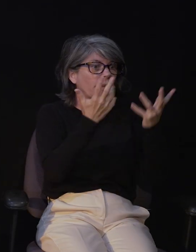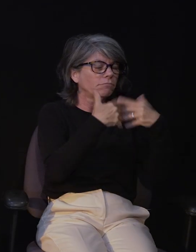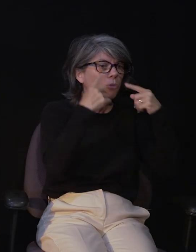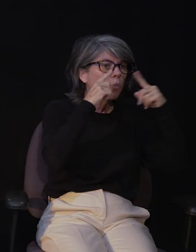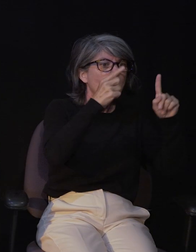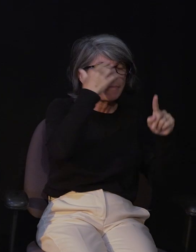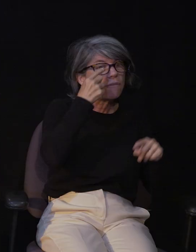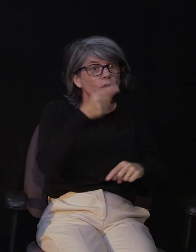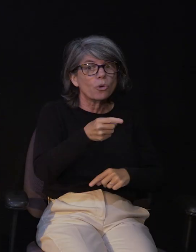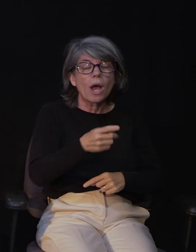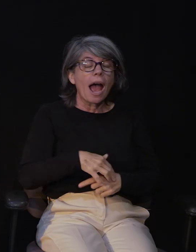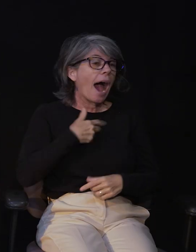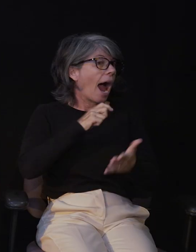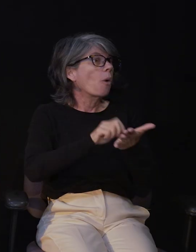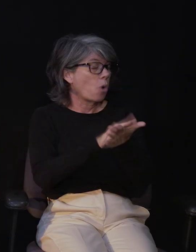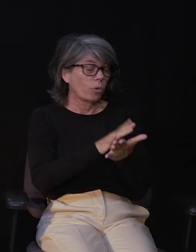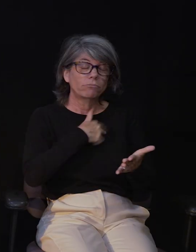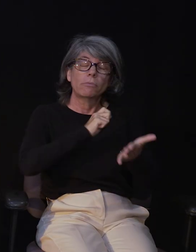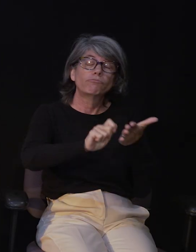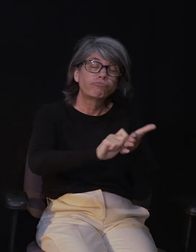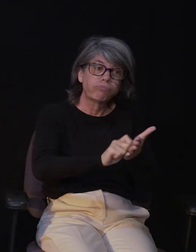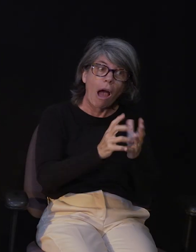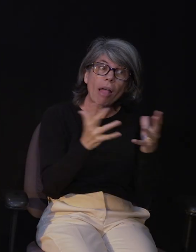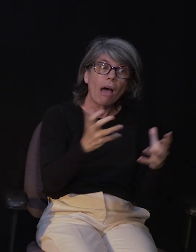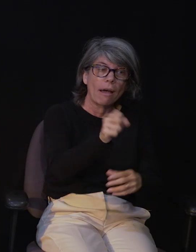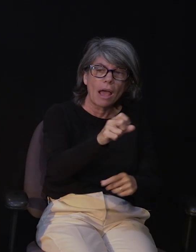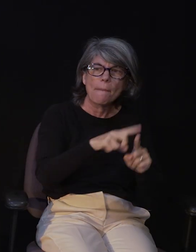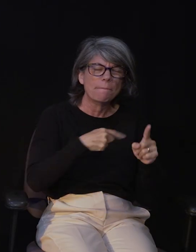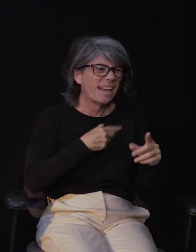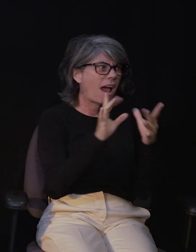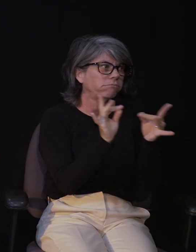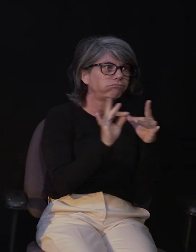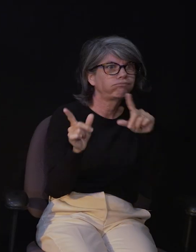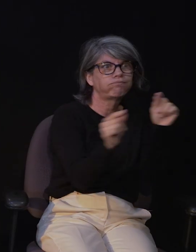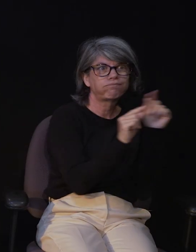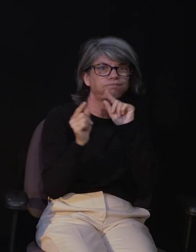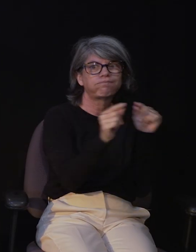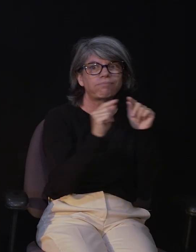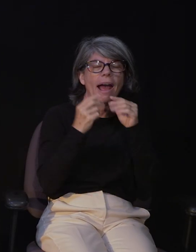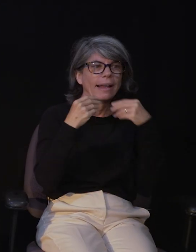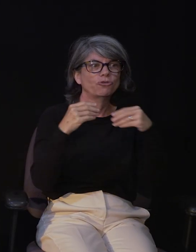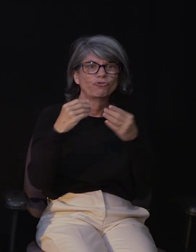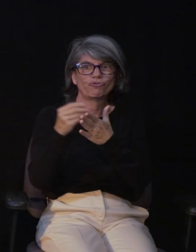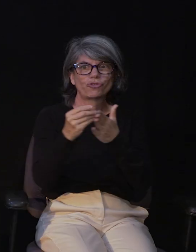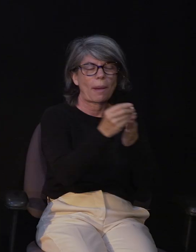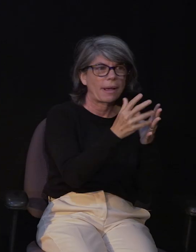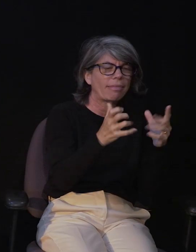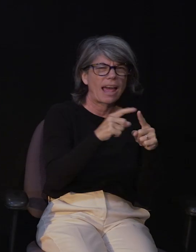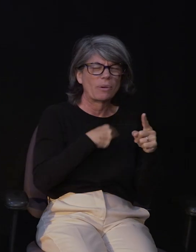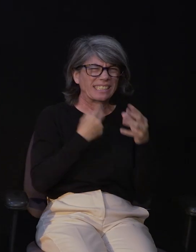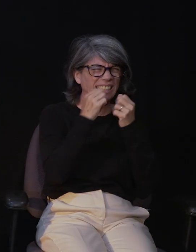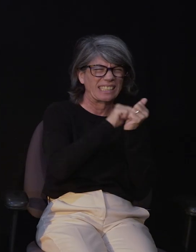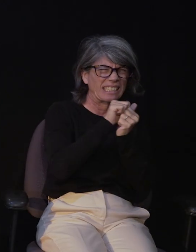you. I wrote, but I also kind of gossiped and started shopping a lot, and I was starting to grind my teeth. I'm